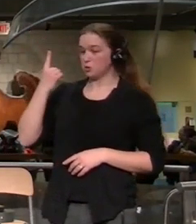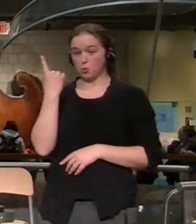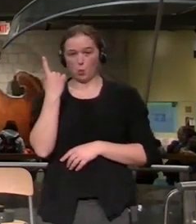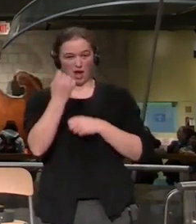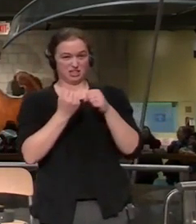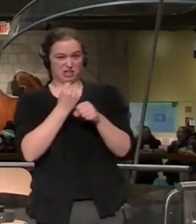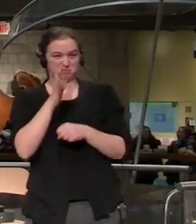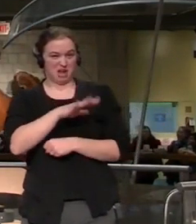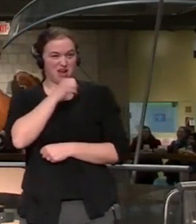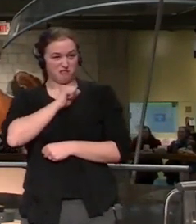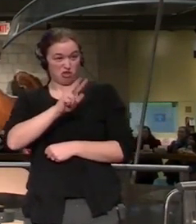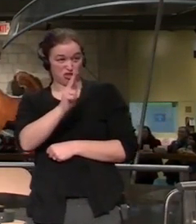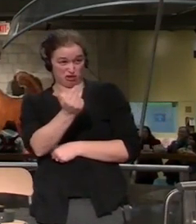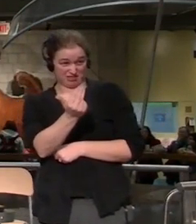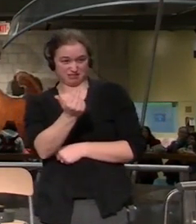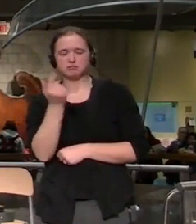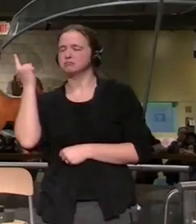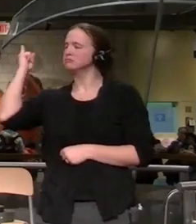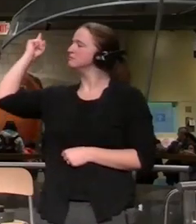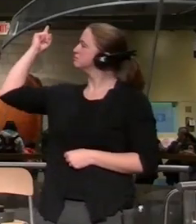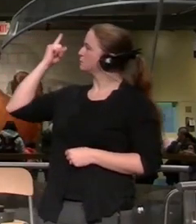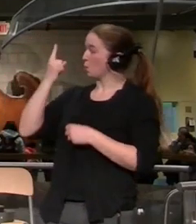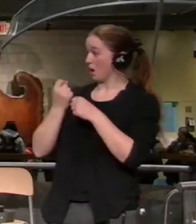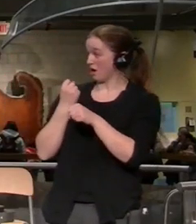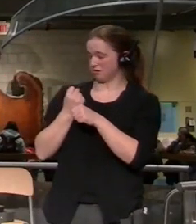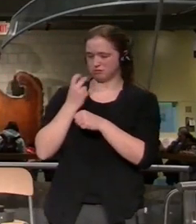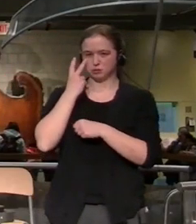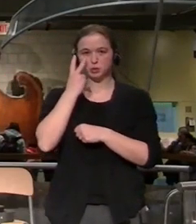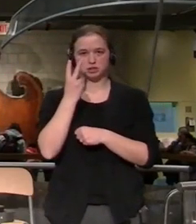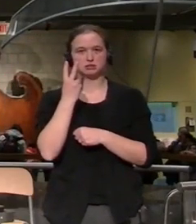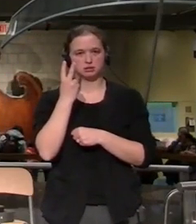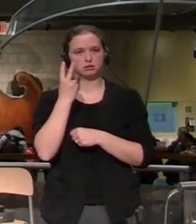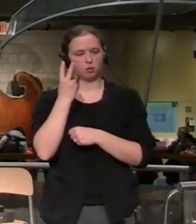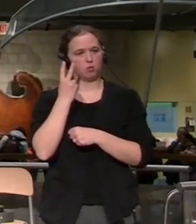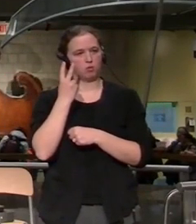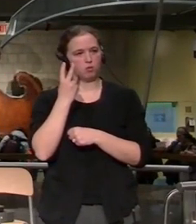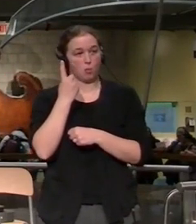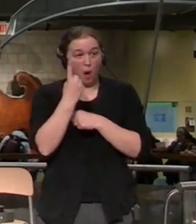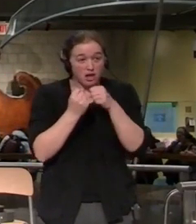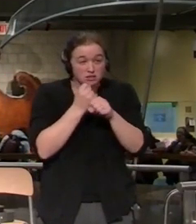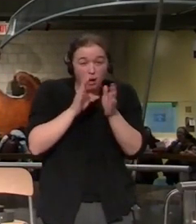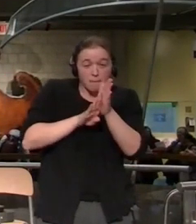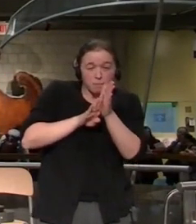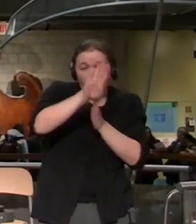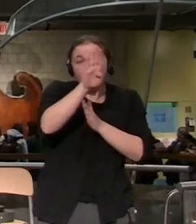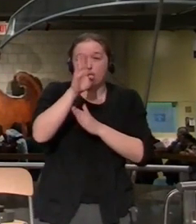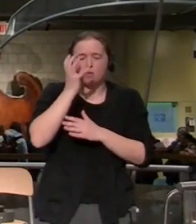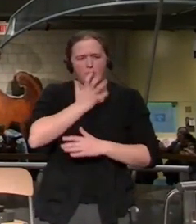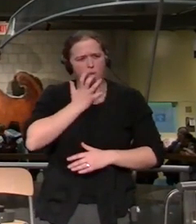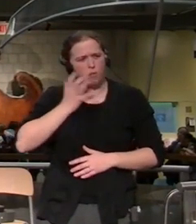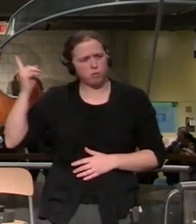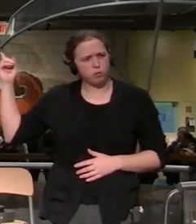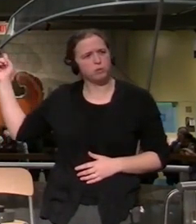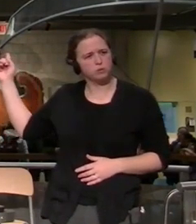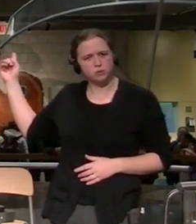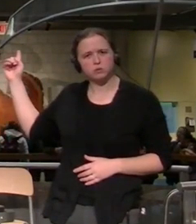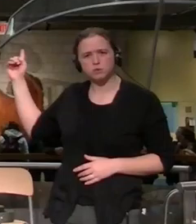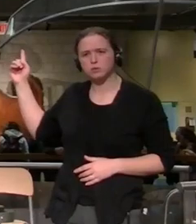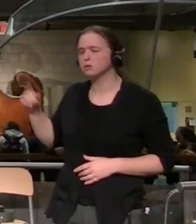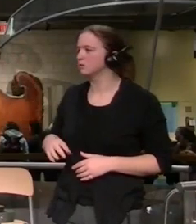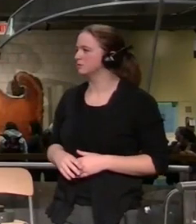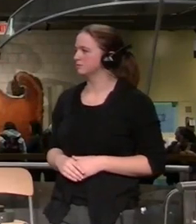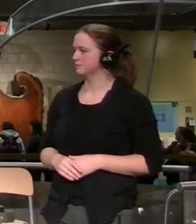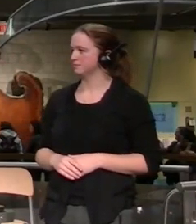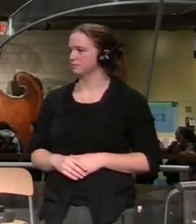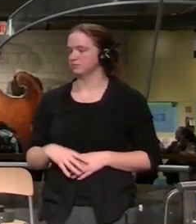in imaging. We know that there are parts of the frontal lobe that actually start to fire more efficiently. And this is what underlies, you know, from the time